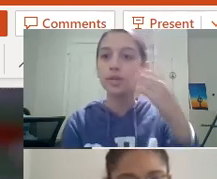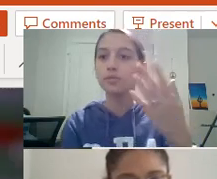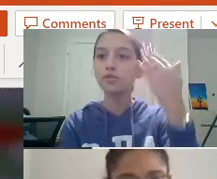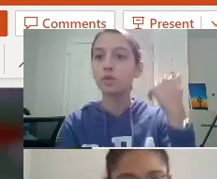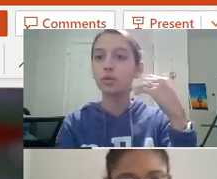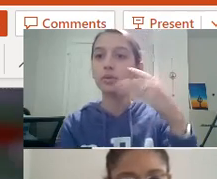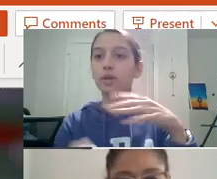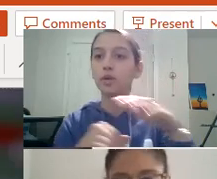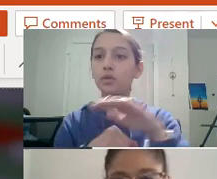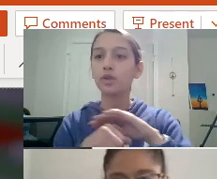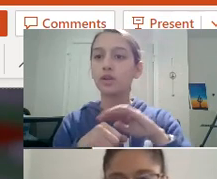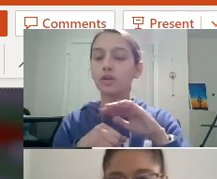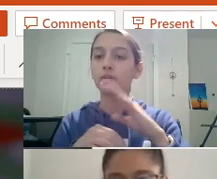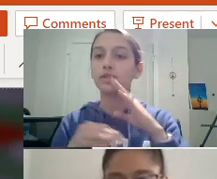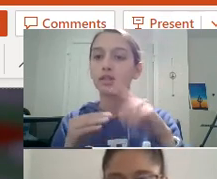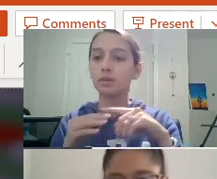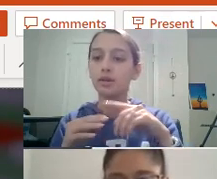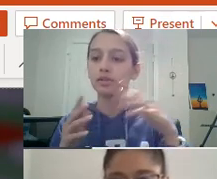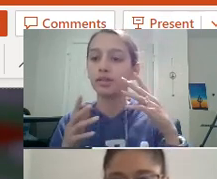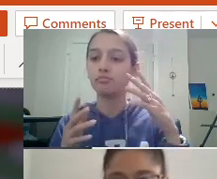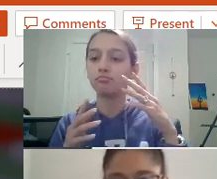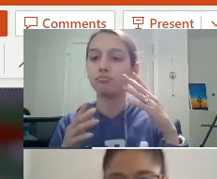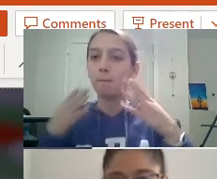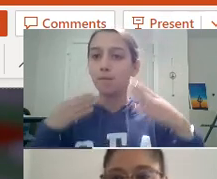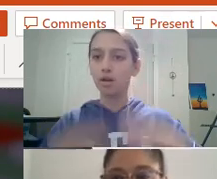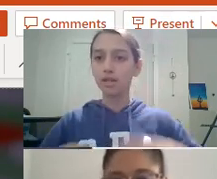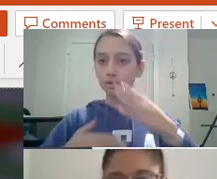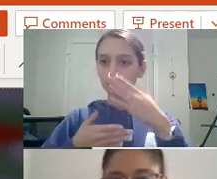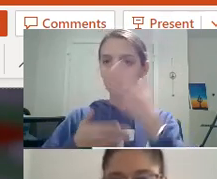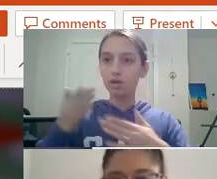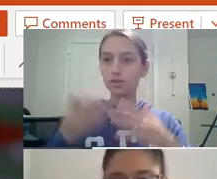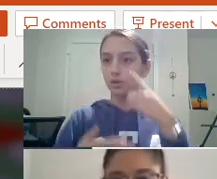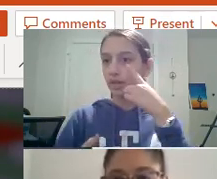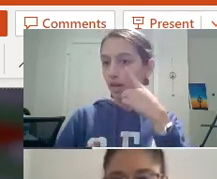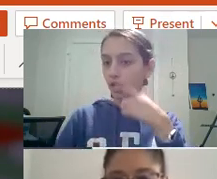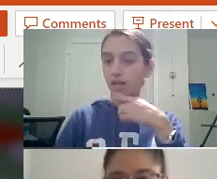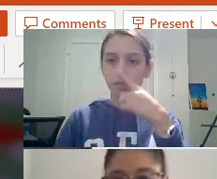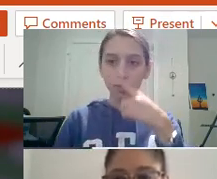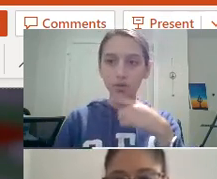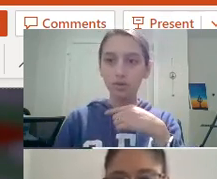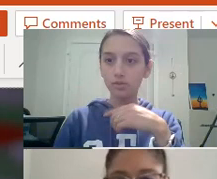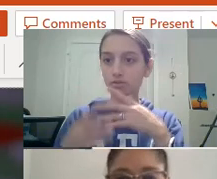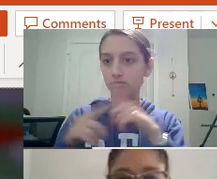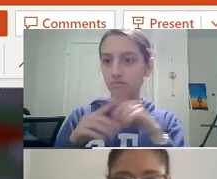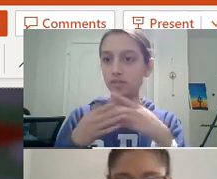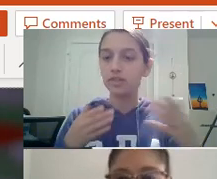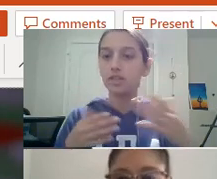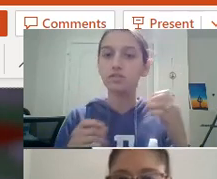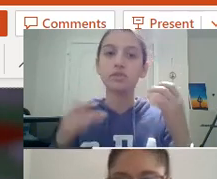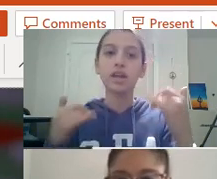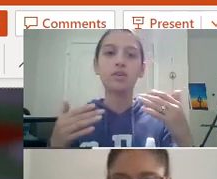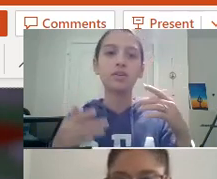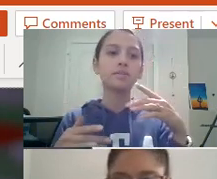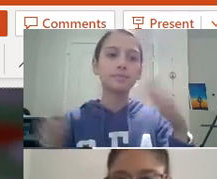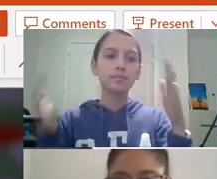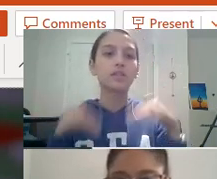So I think before we went over, we talked about like body parts, so like eyes, nose, different things.